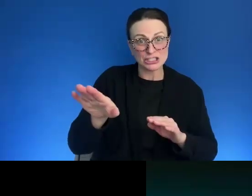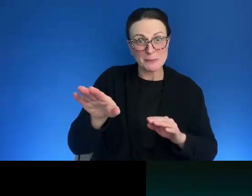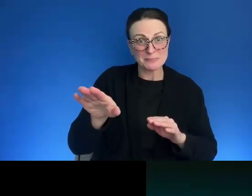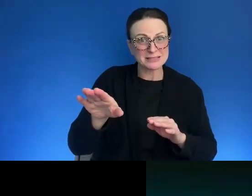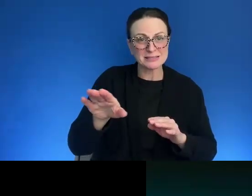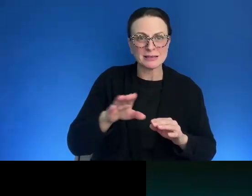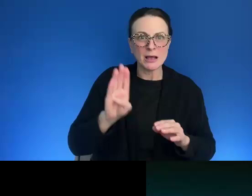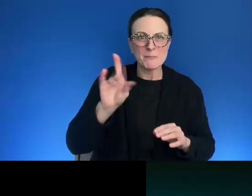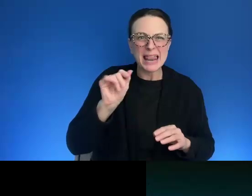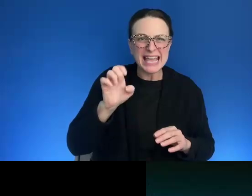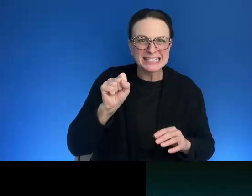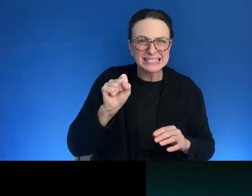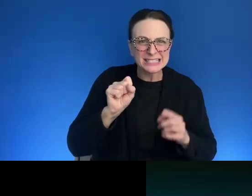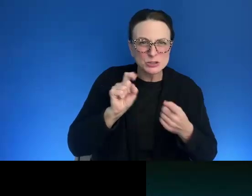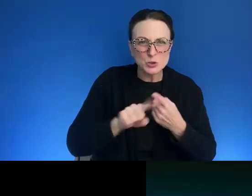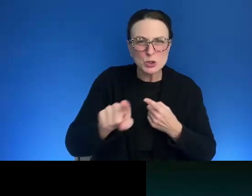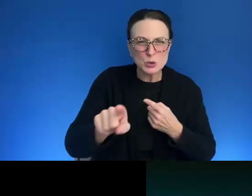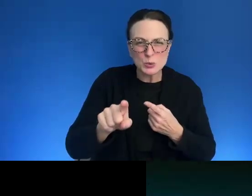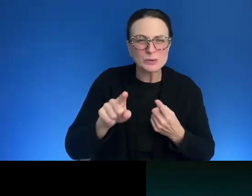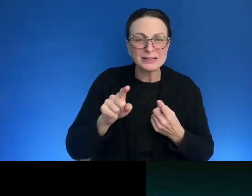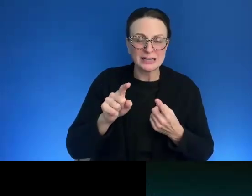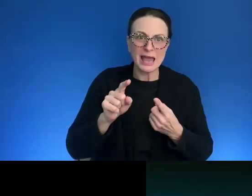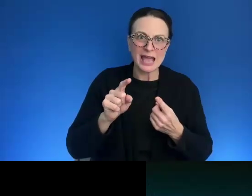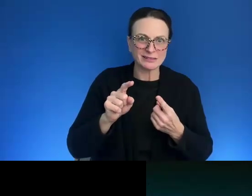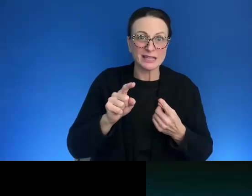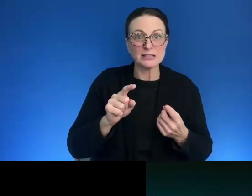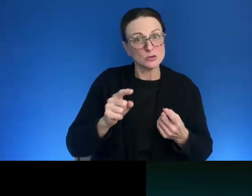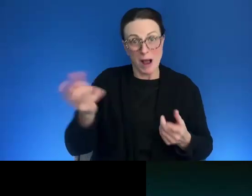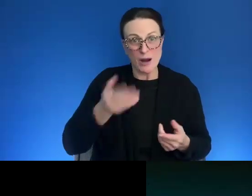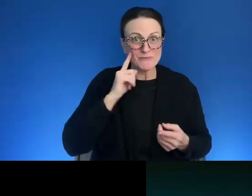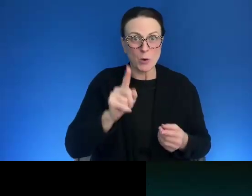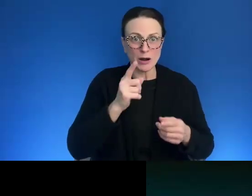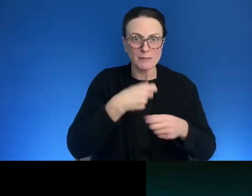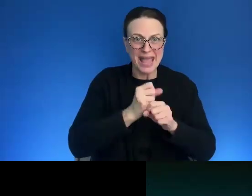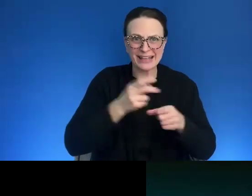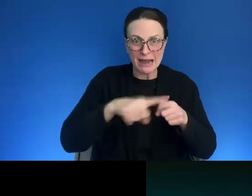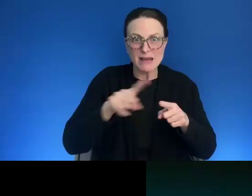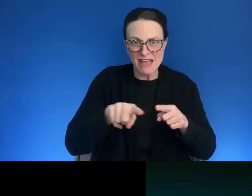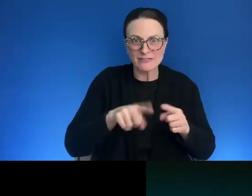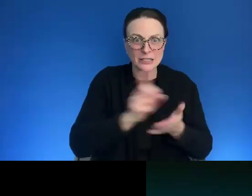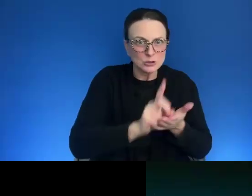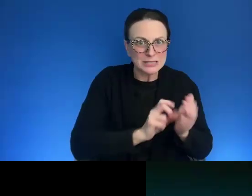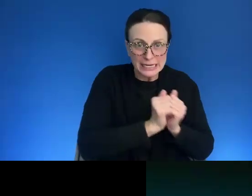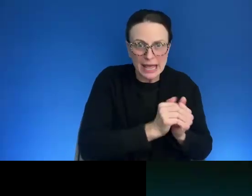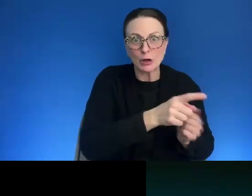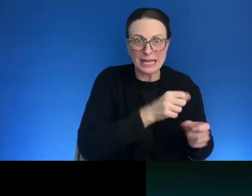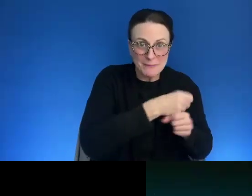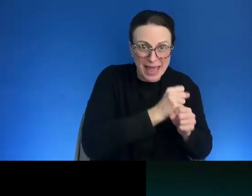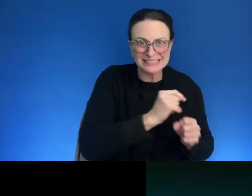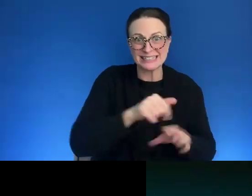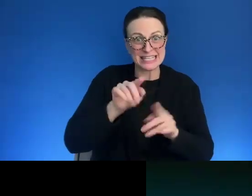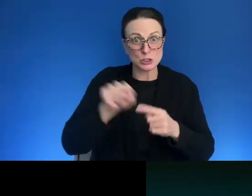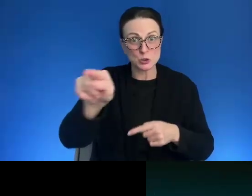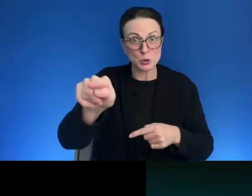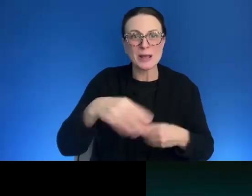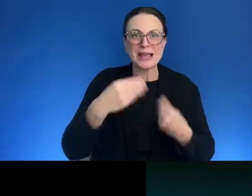because he makes them, he does commission knives. So you design it together, he makes it, he sends it to you.